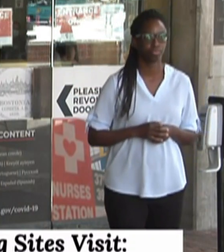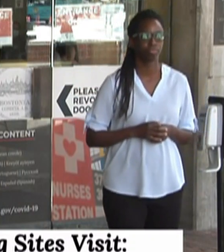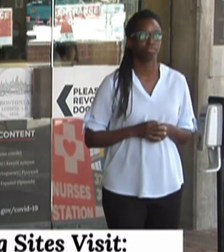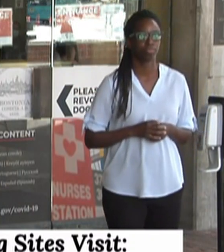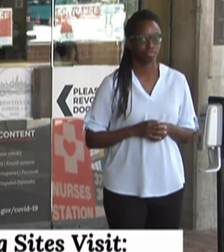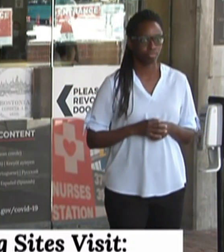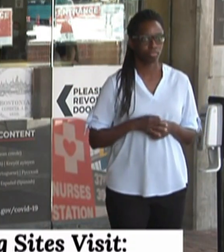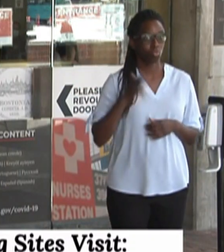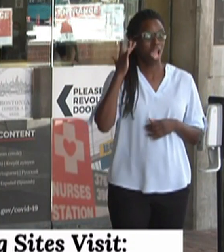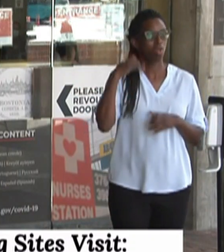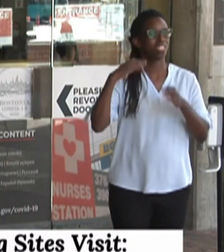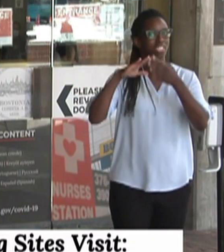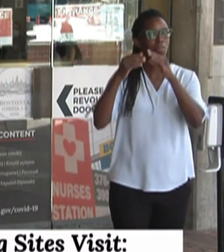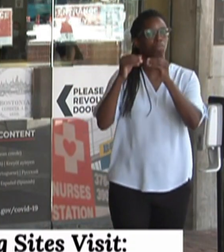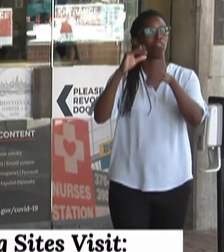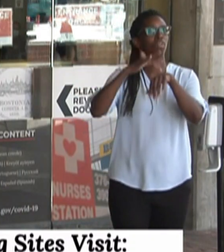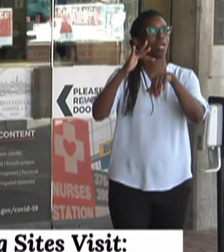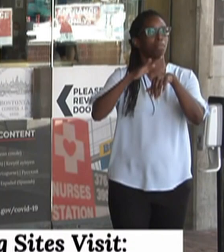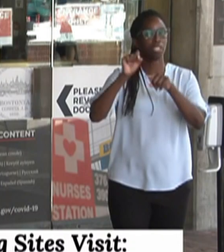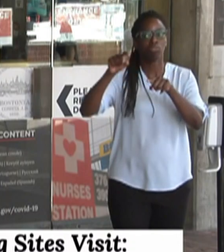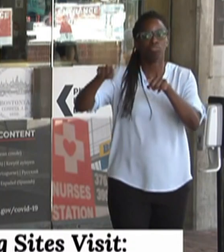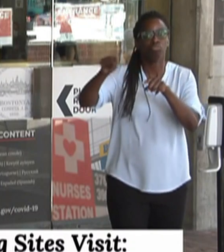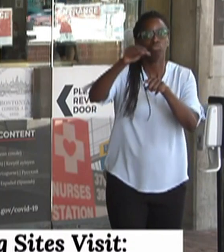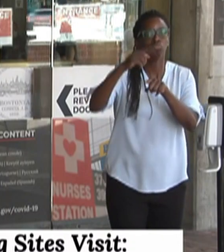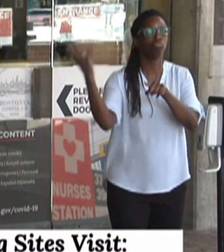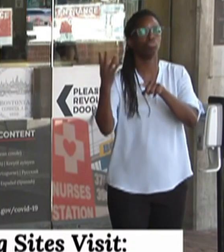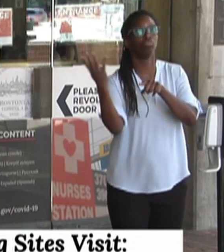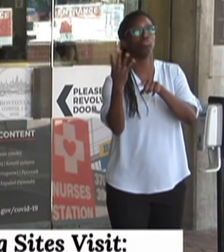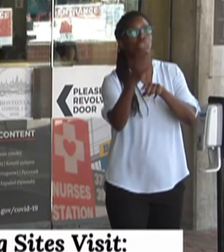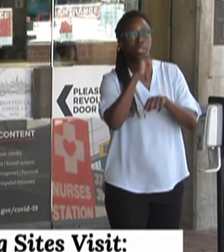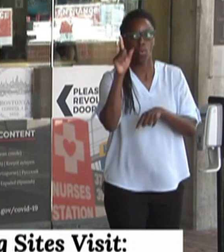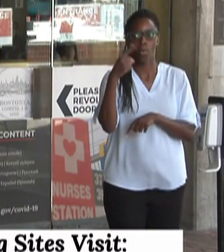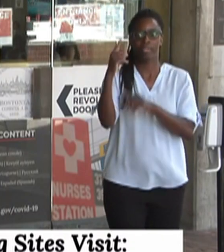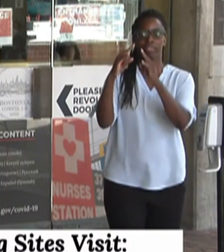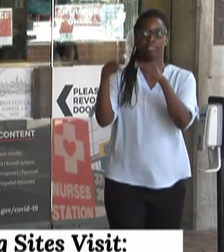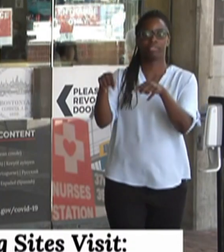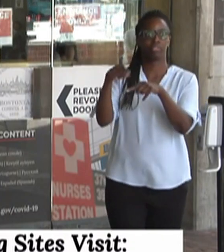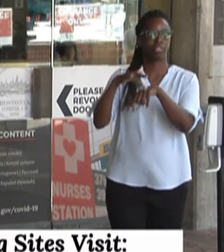Boston. We are talking with the state about finding temporary isolation